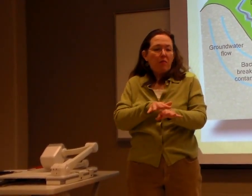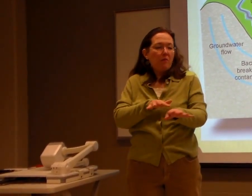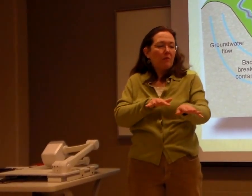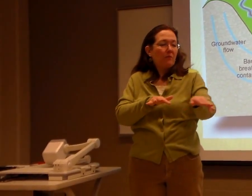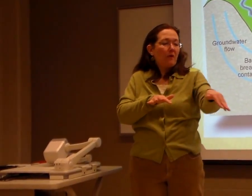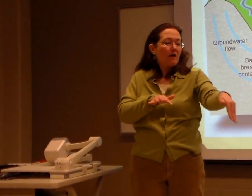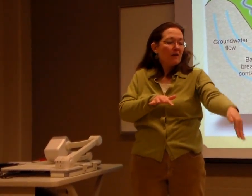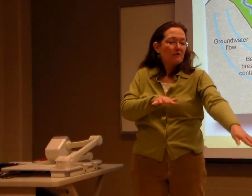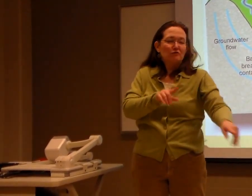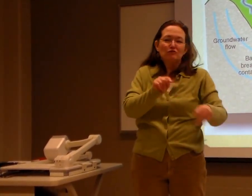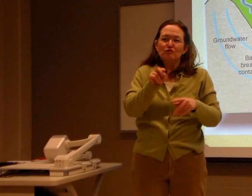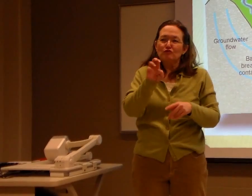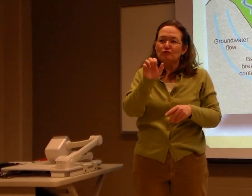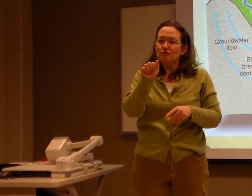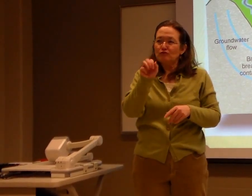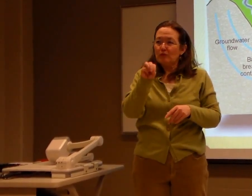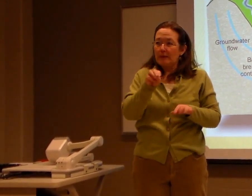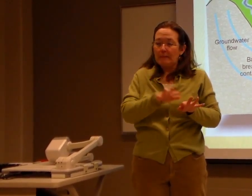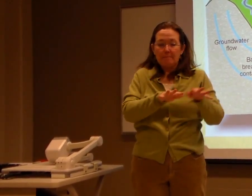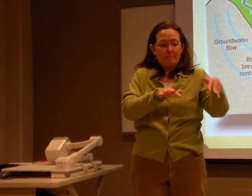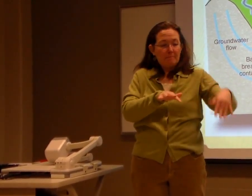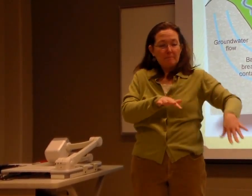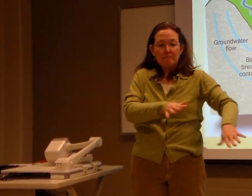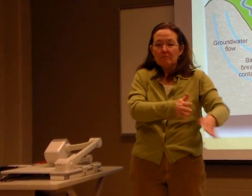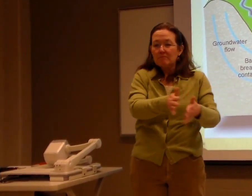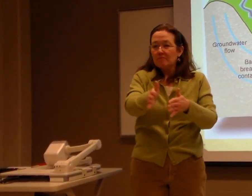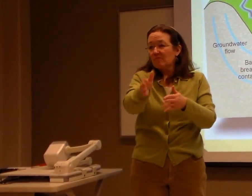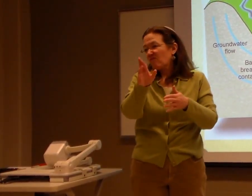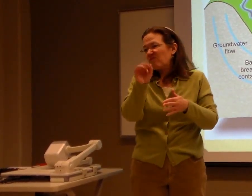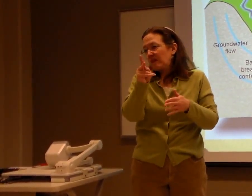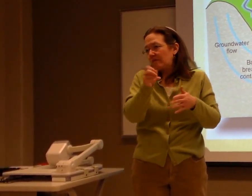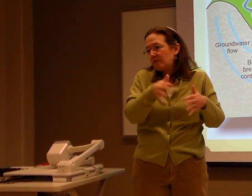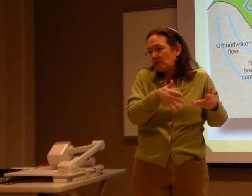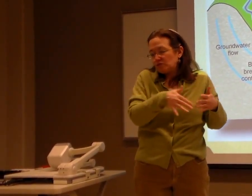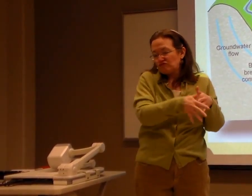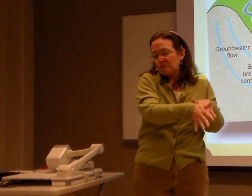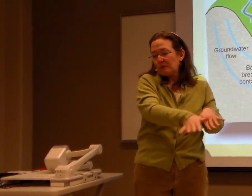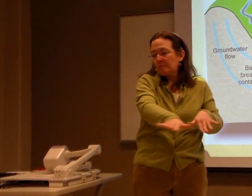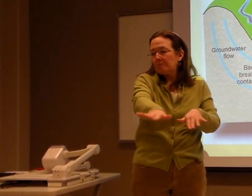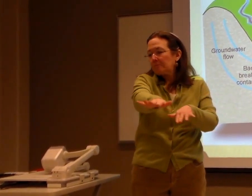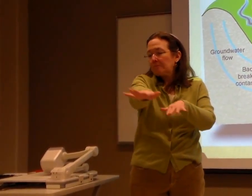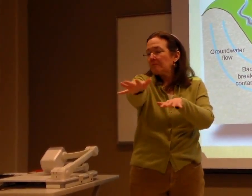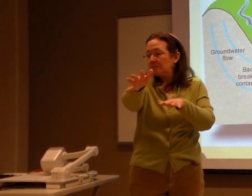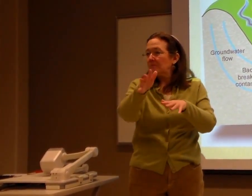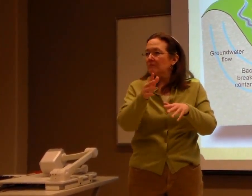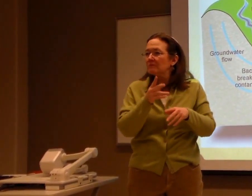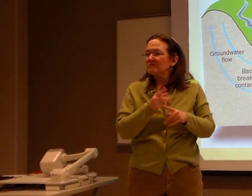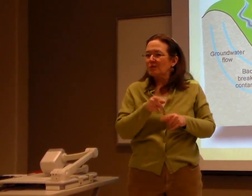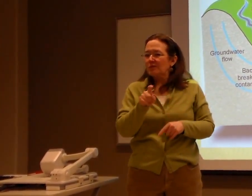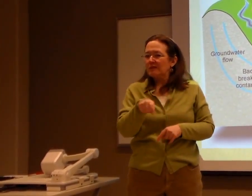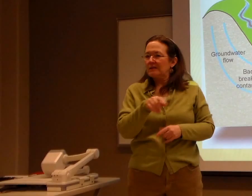and stays there. Then the clean water is able to run off down a stream or a river.